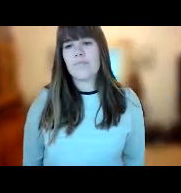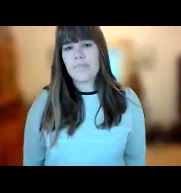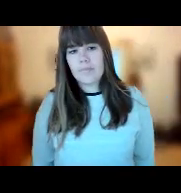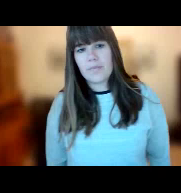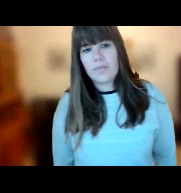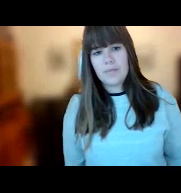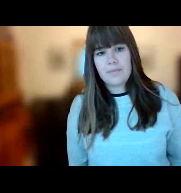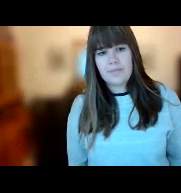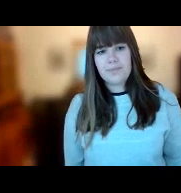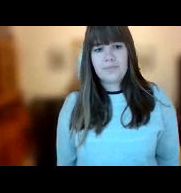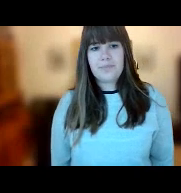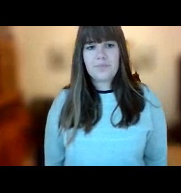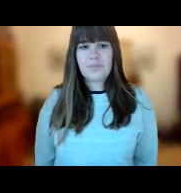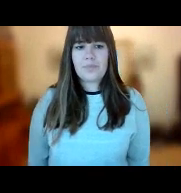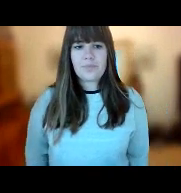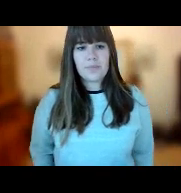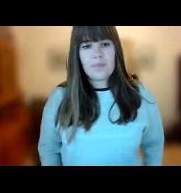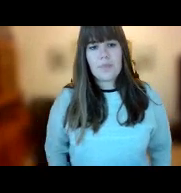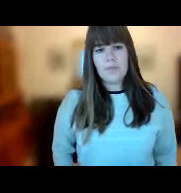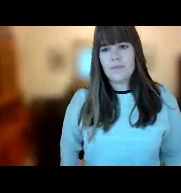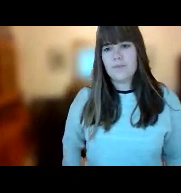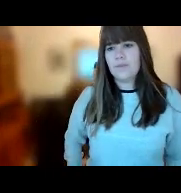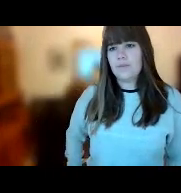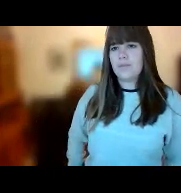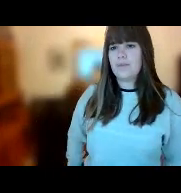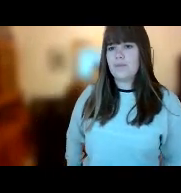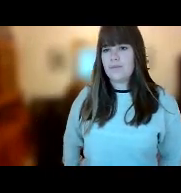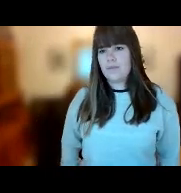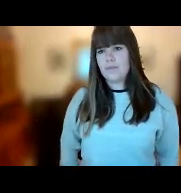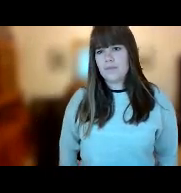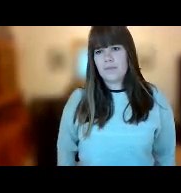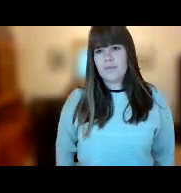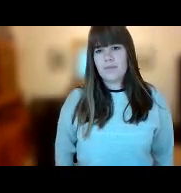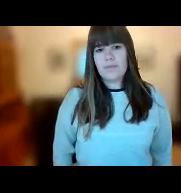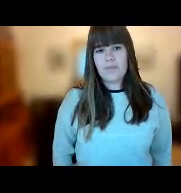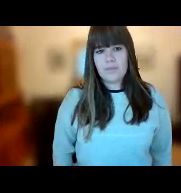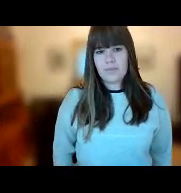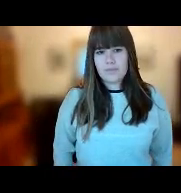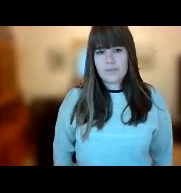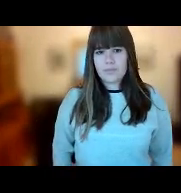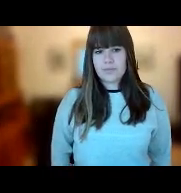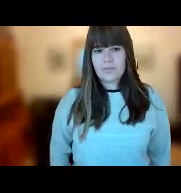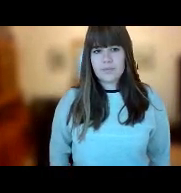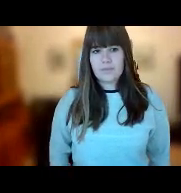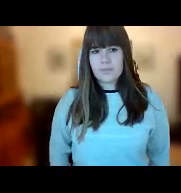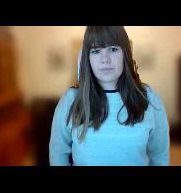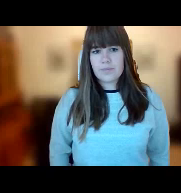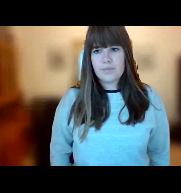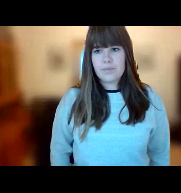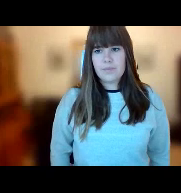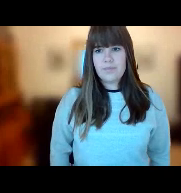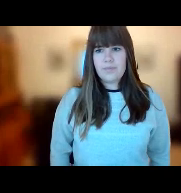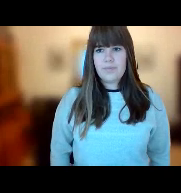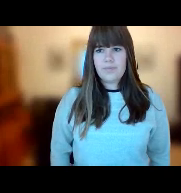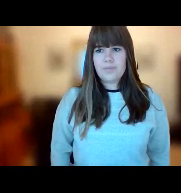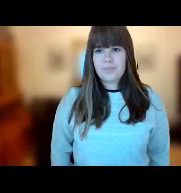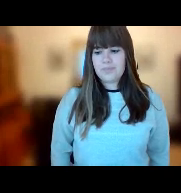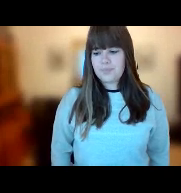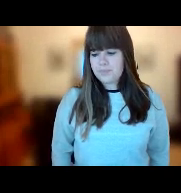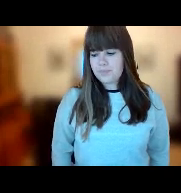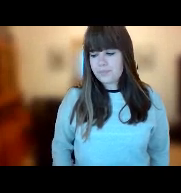and community sector for all organisations in Essex. The whole programme is aiming to create conditions that